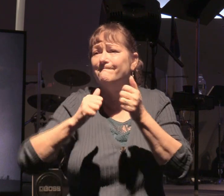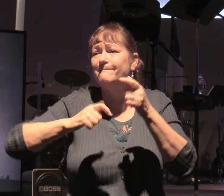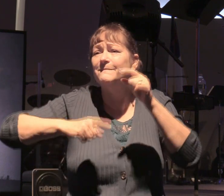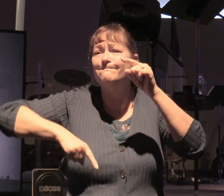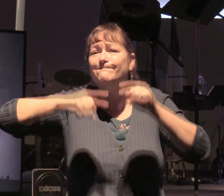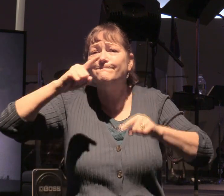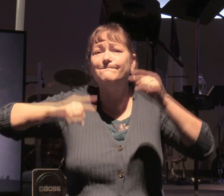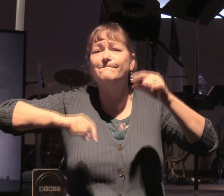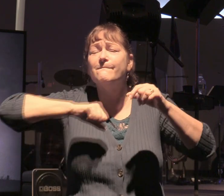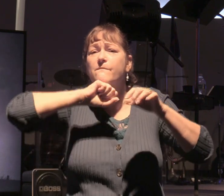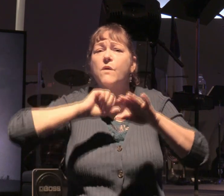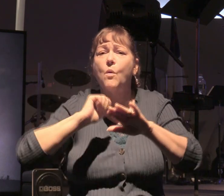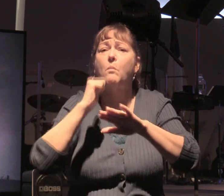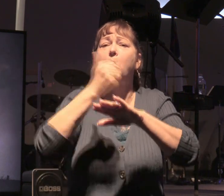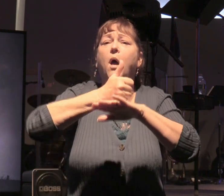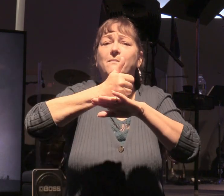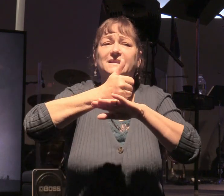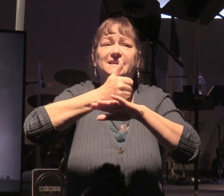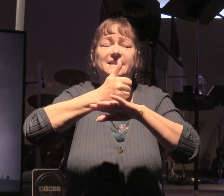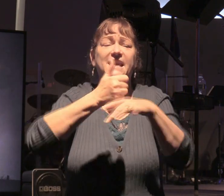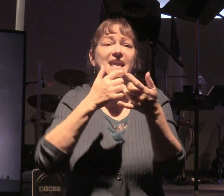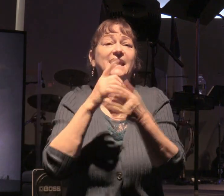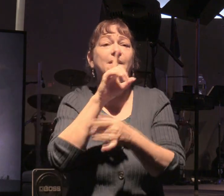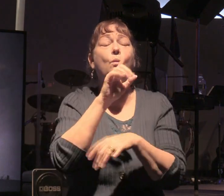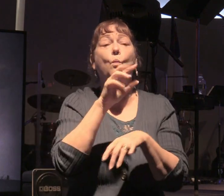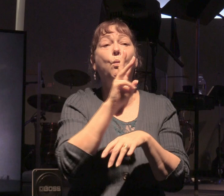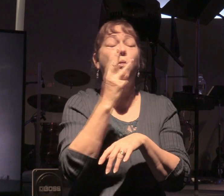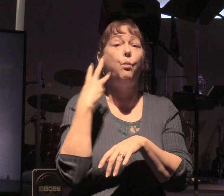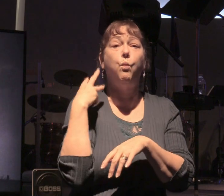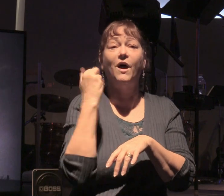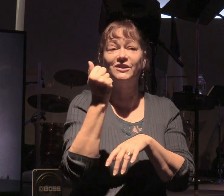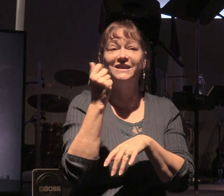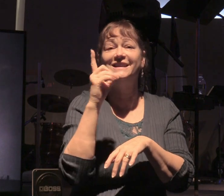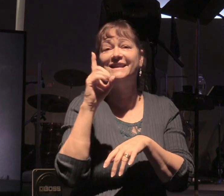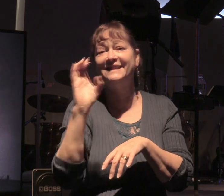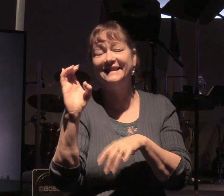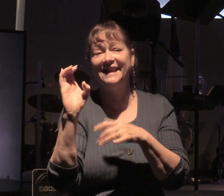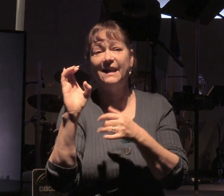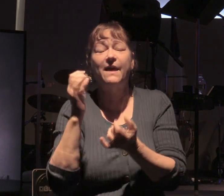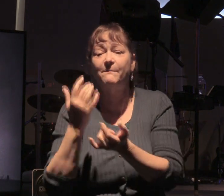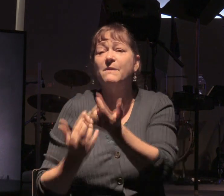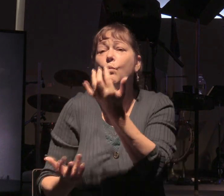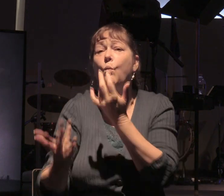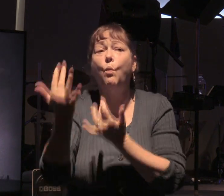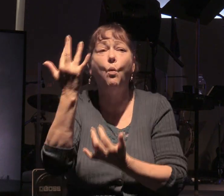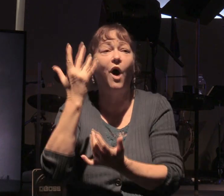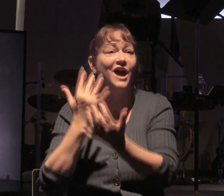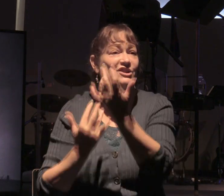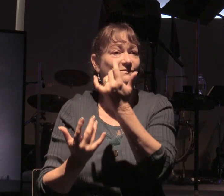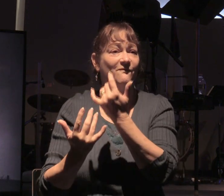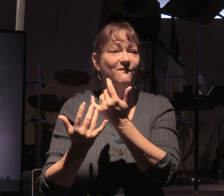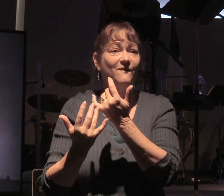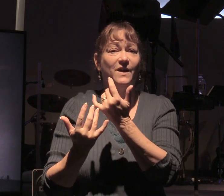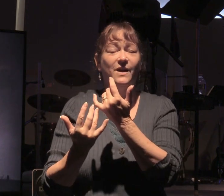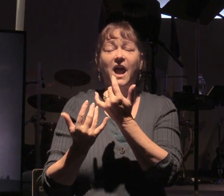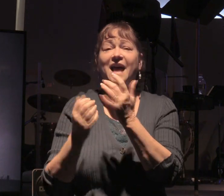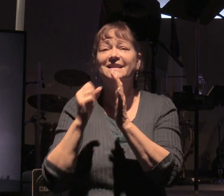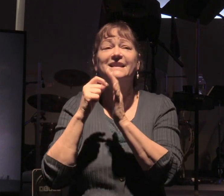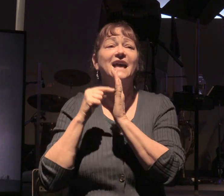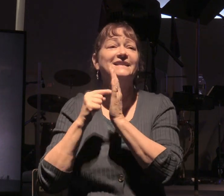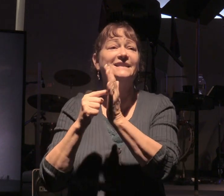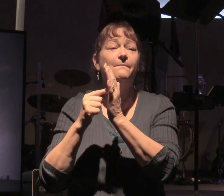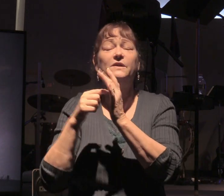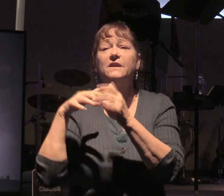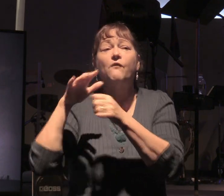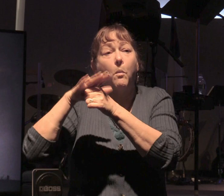Churches in Washington, D.C. and California have been set ablaze as symbols of